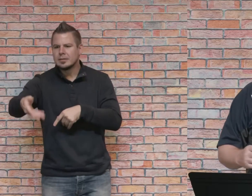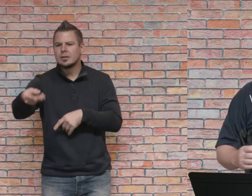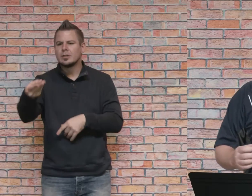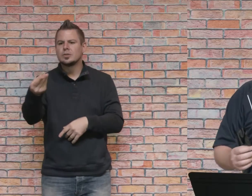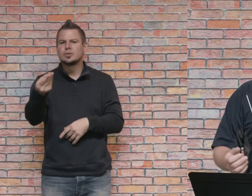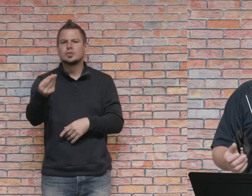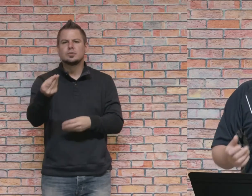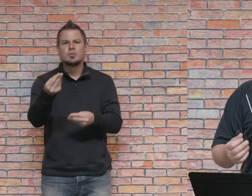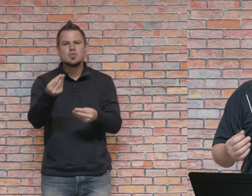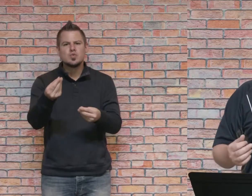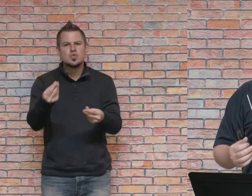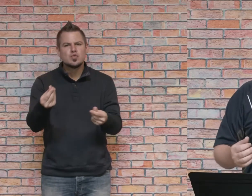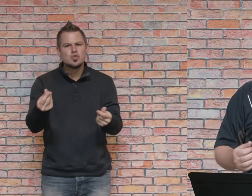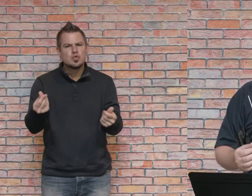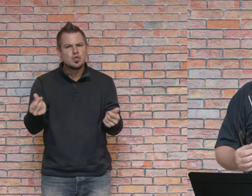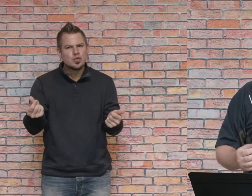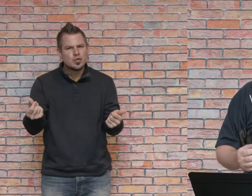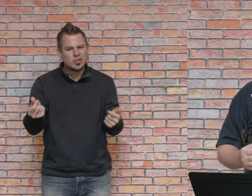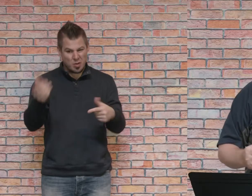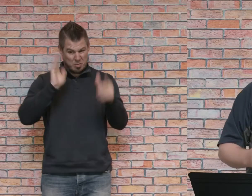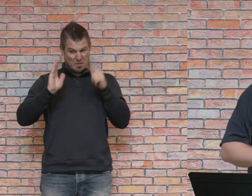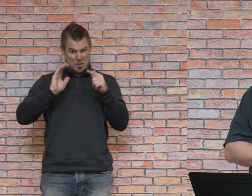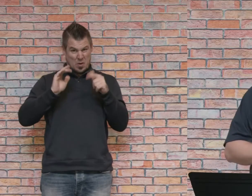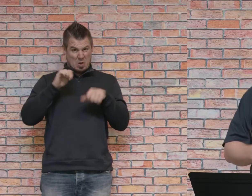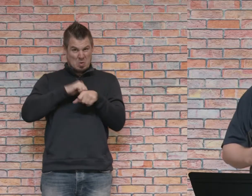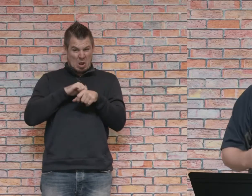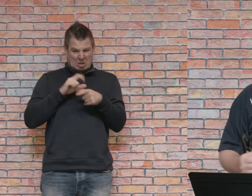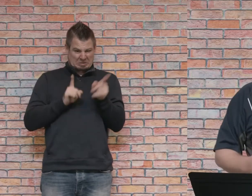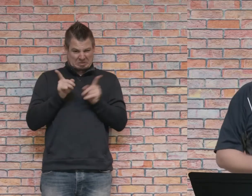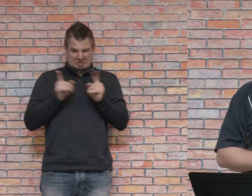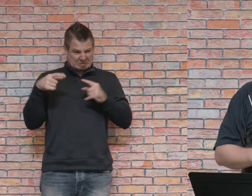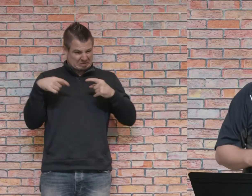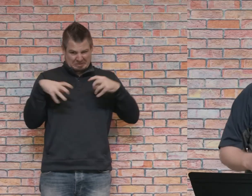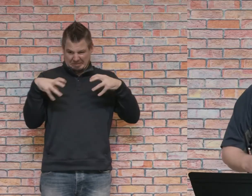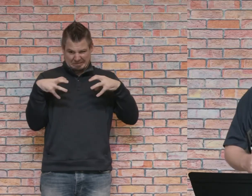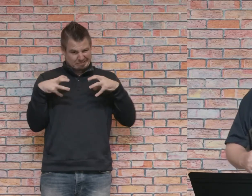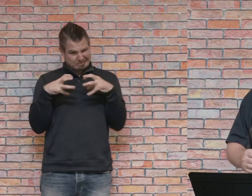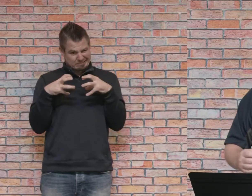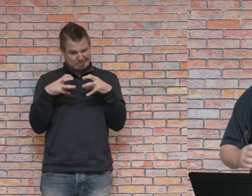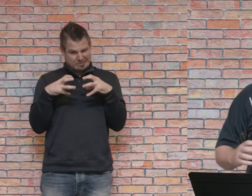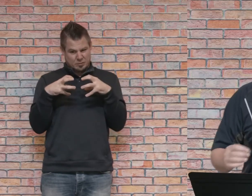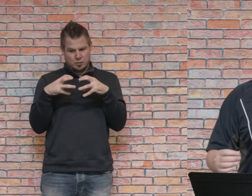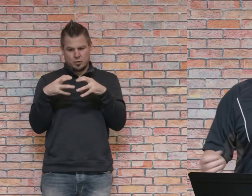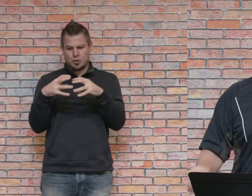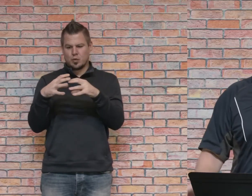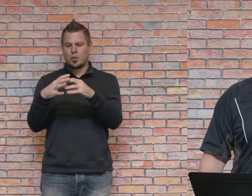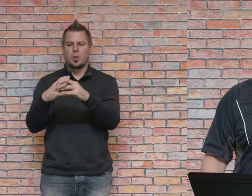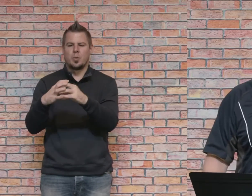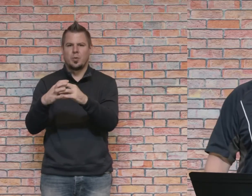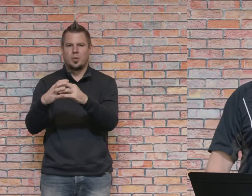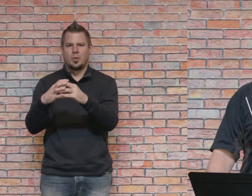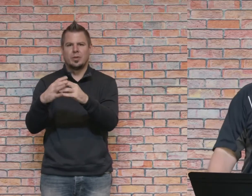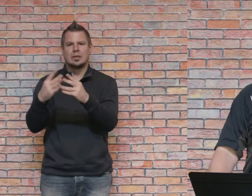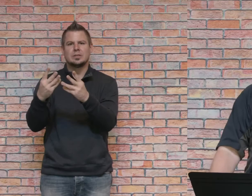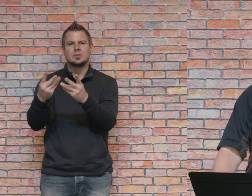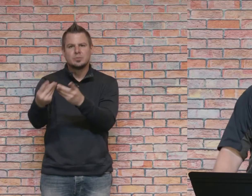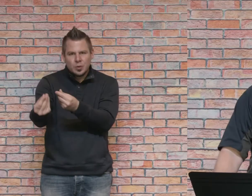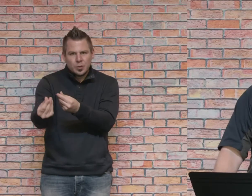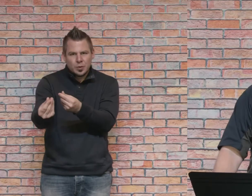And that's what makes that jagged stone smooth, is that water running over at the other rocks, hitting it. So maybe all those